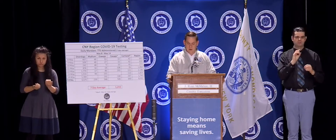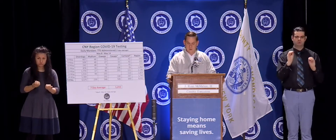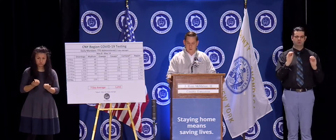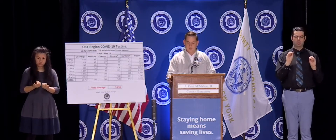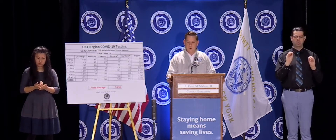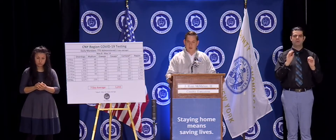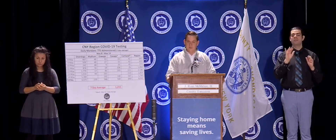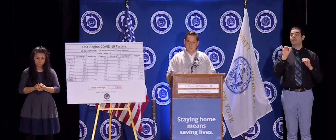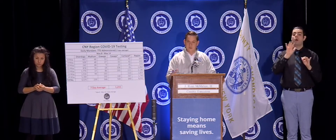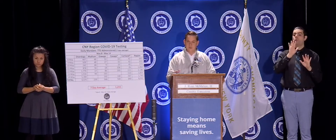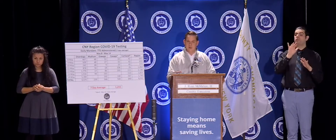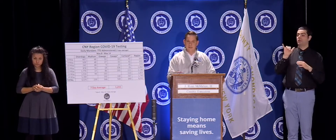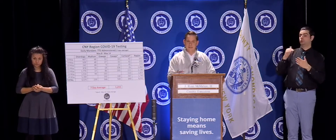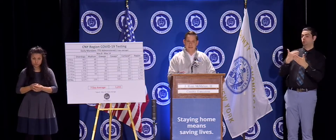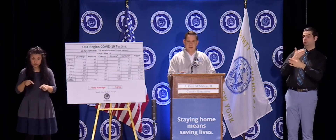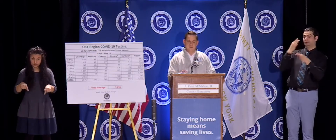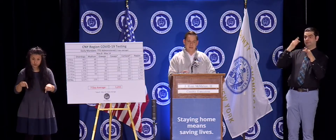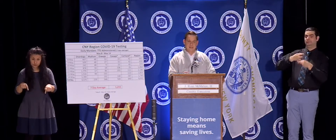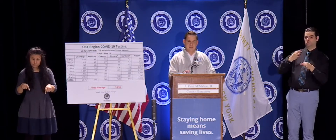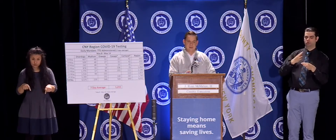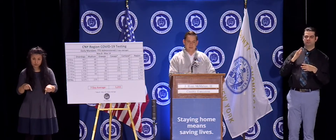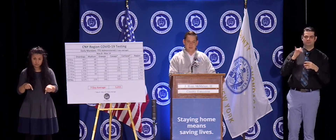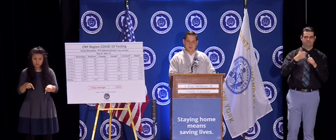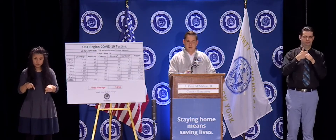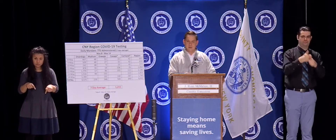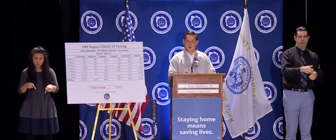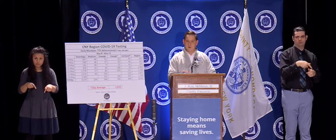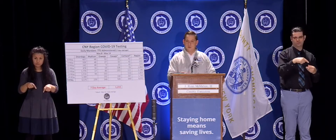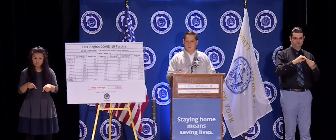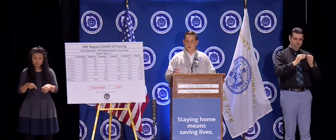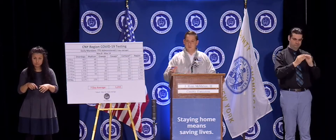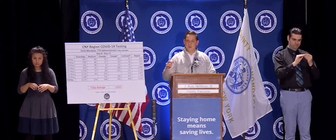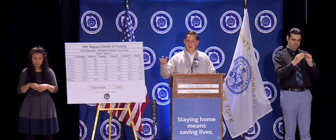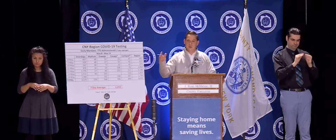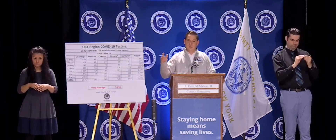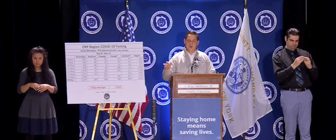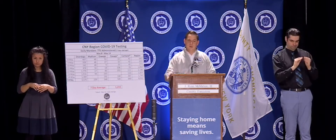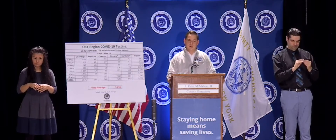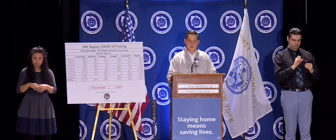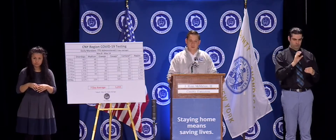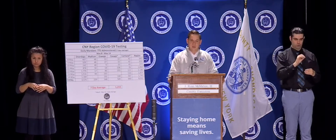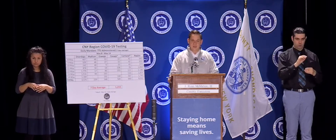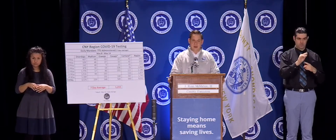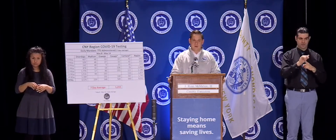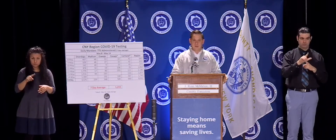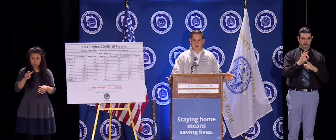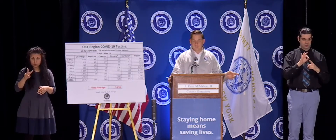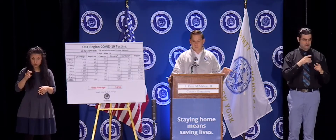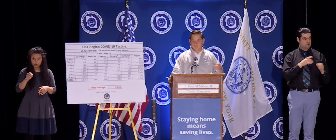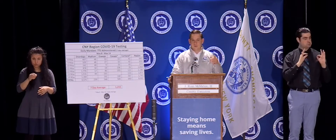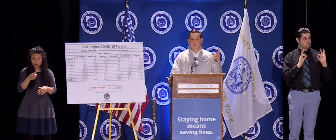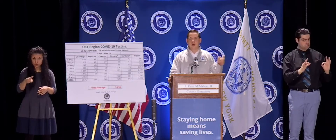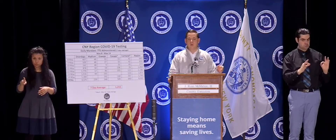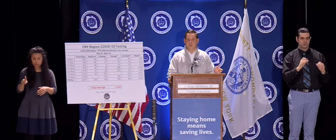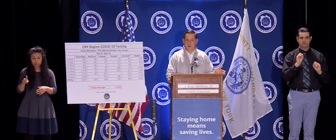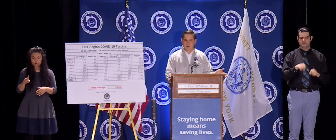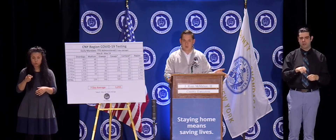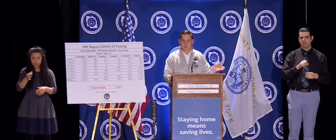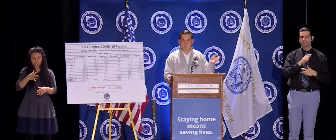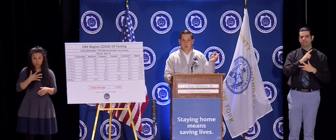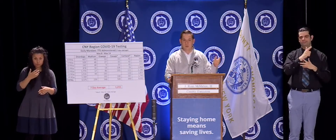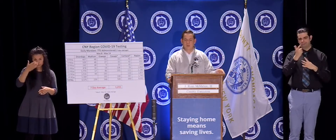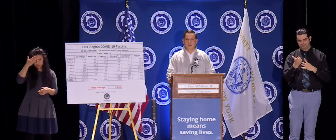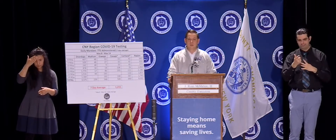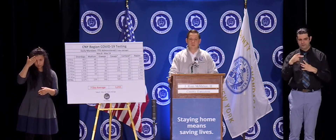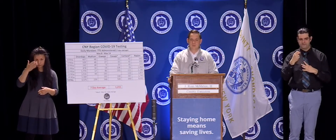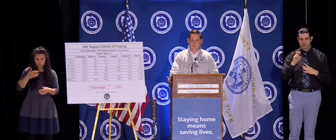right now it's a good way. Today was a nice day of cases to go into this. A nice average. Now we're putting a little